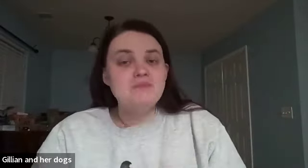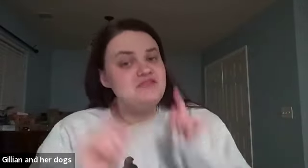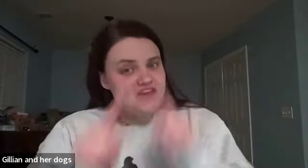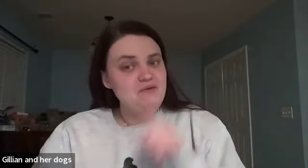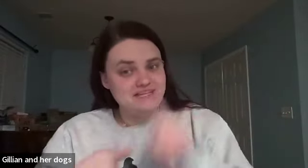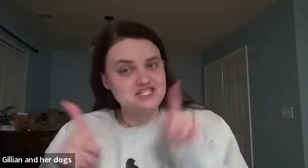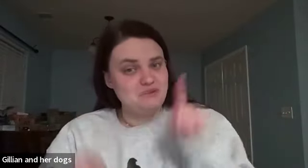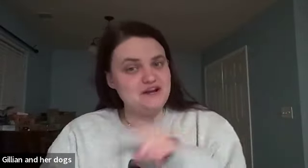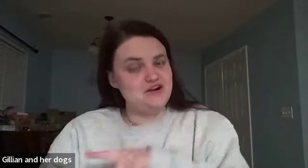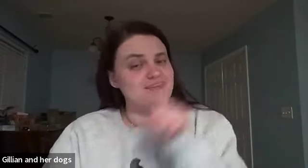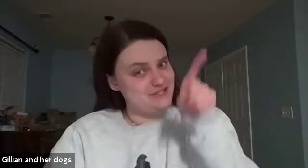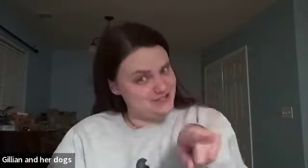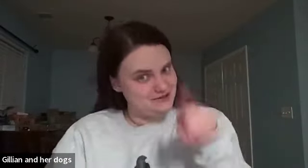I mean, that would get your point across too.